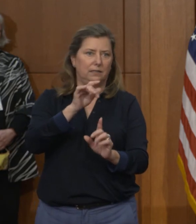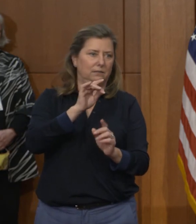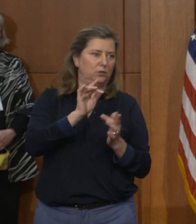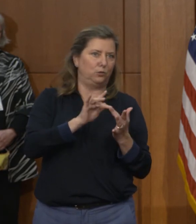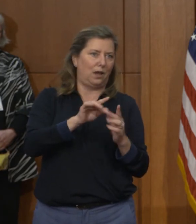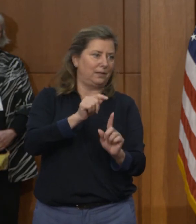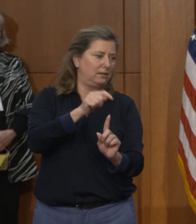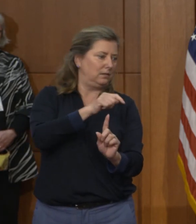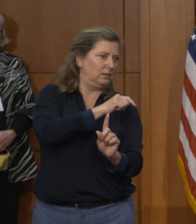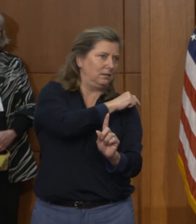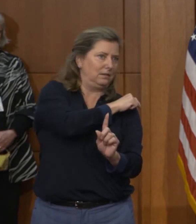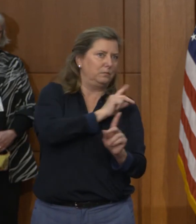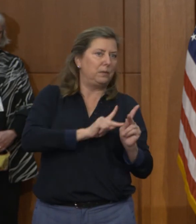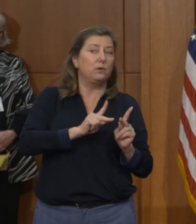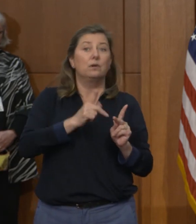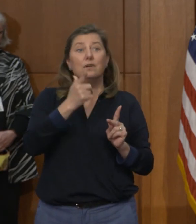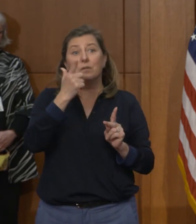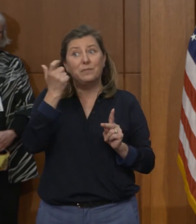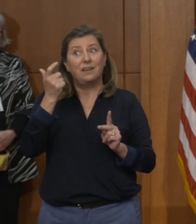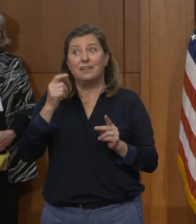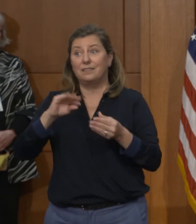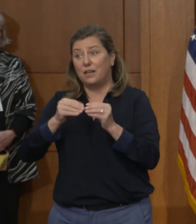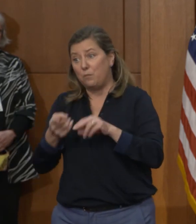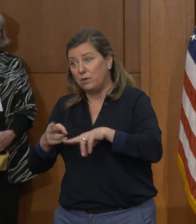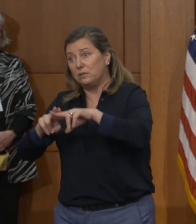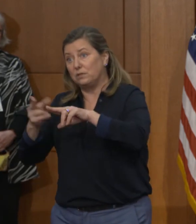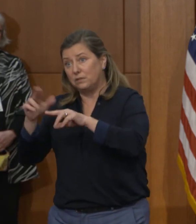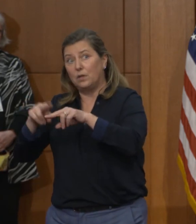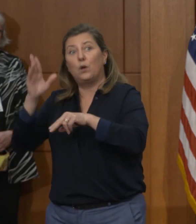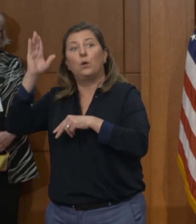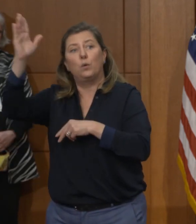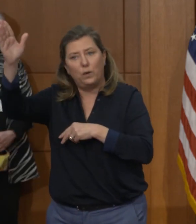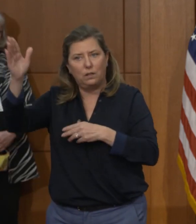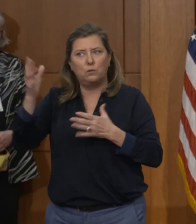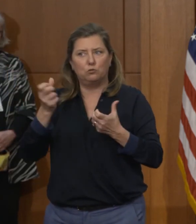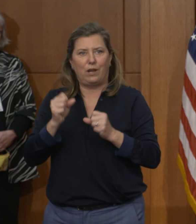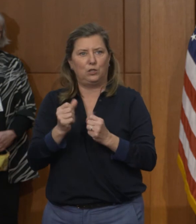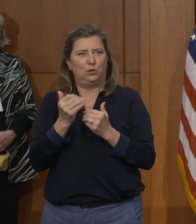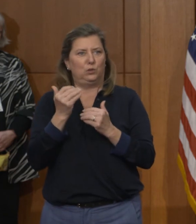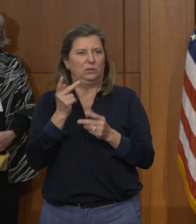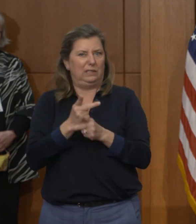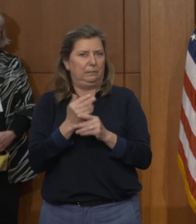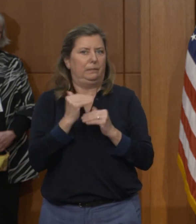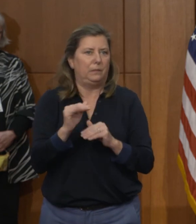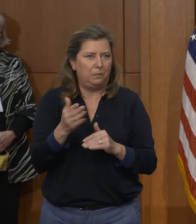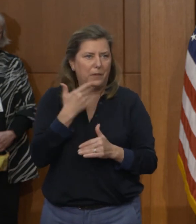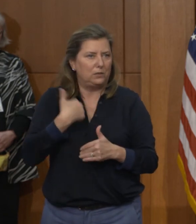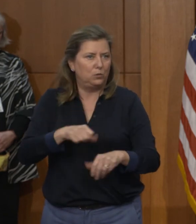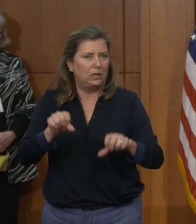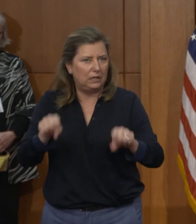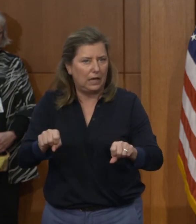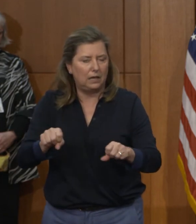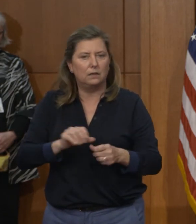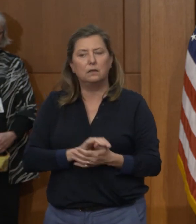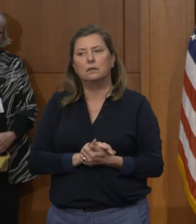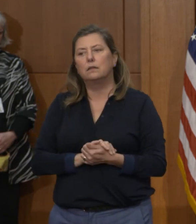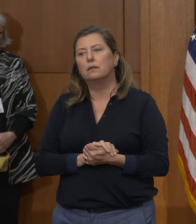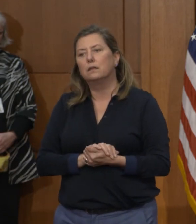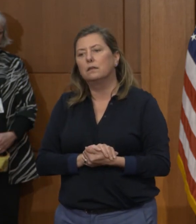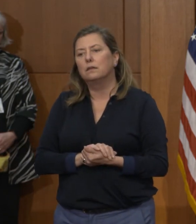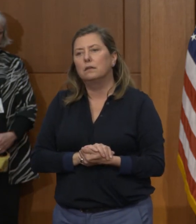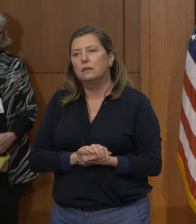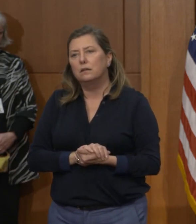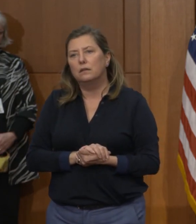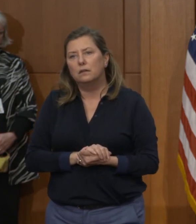will start to rise again, and we want to try to contain that as best we can. So part of what we're doing is